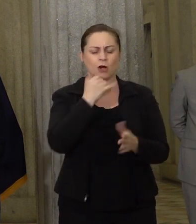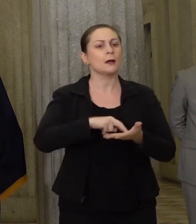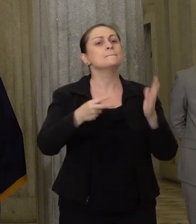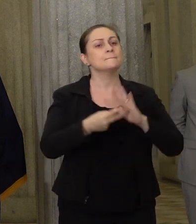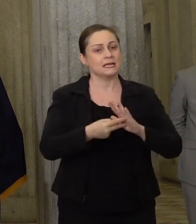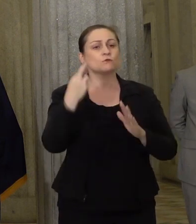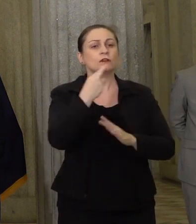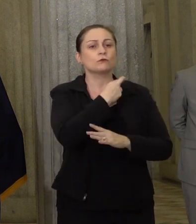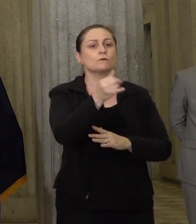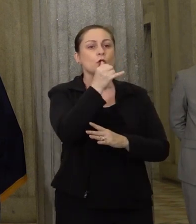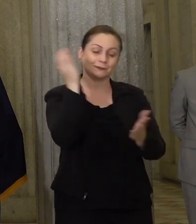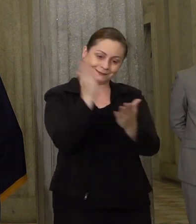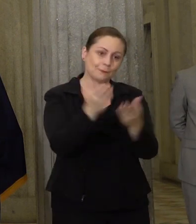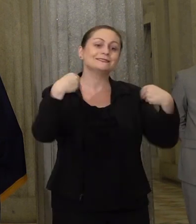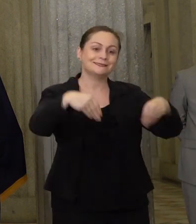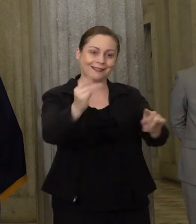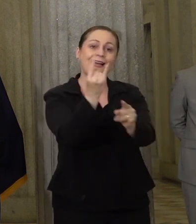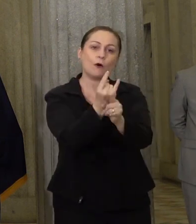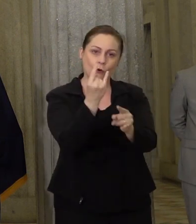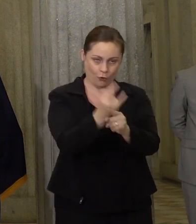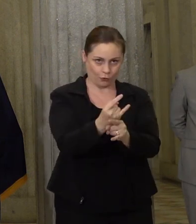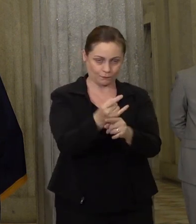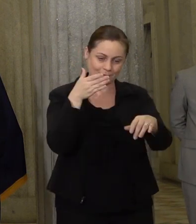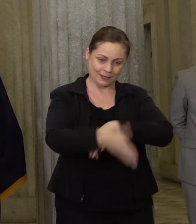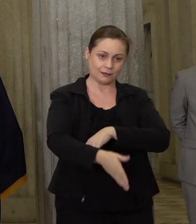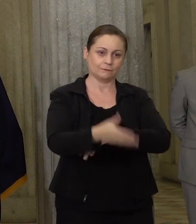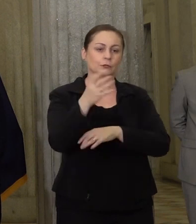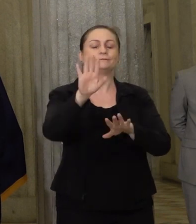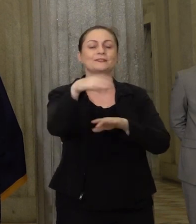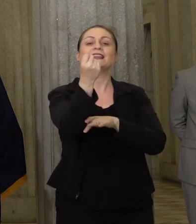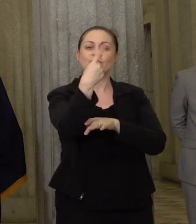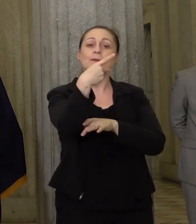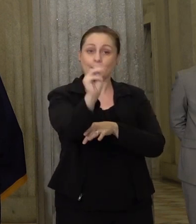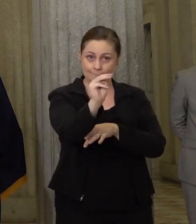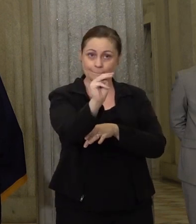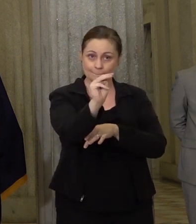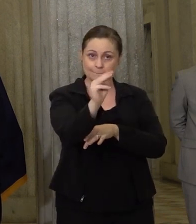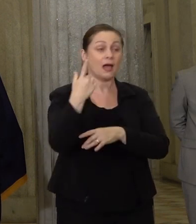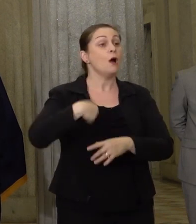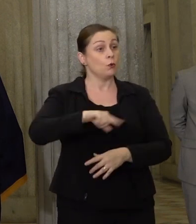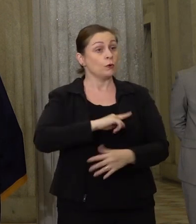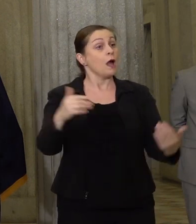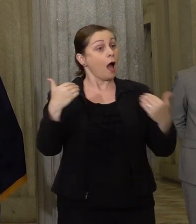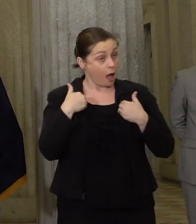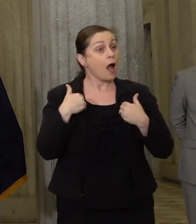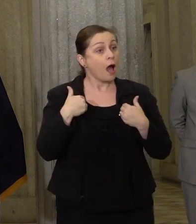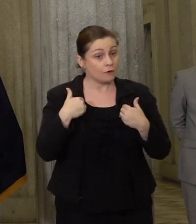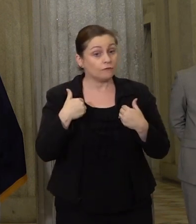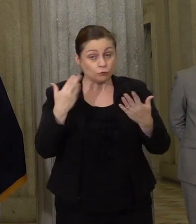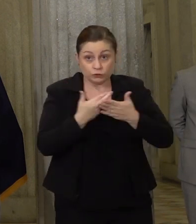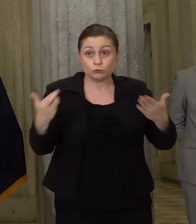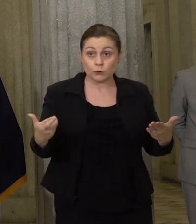and bars to cease the sale and service of alcohol at 11 p.m. is something that we have the tools at the state